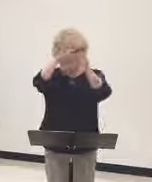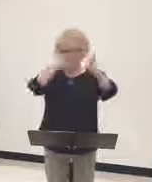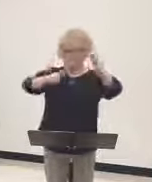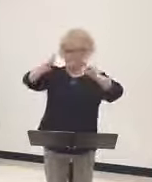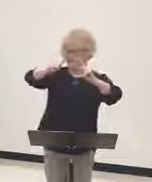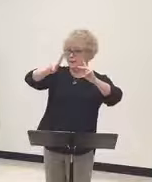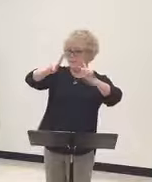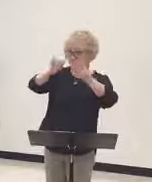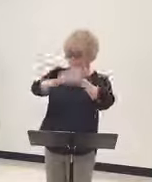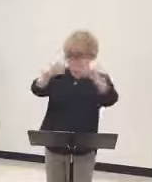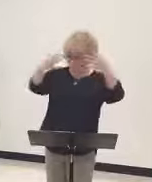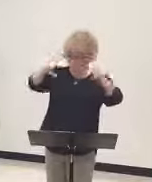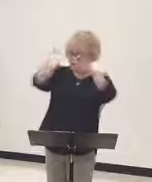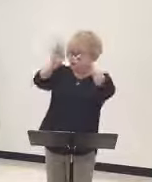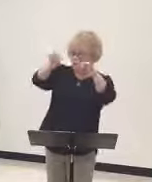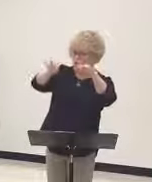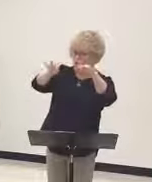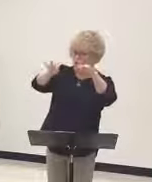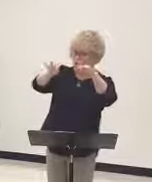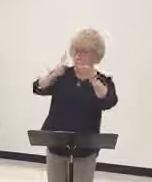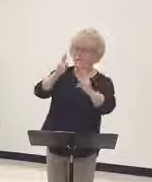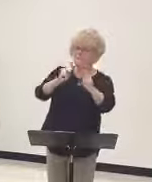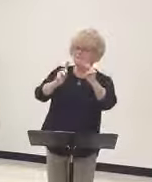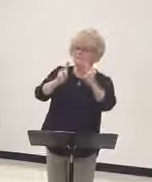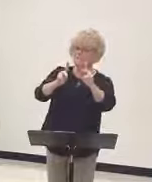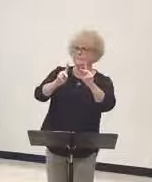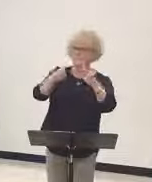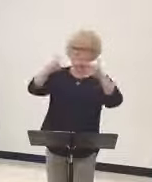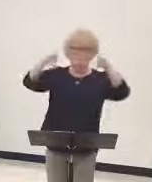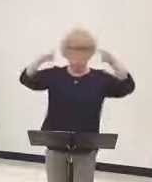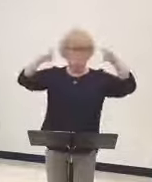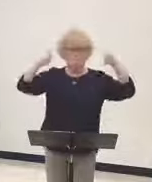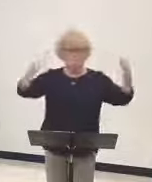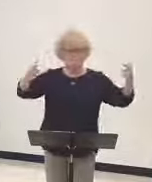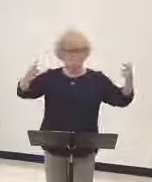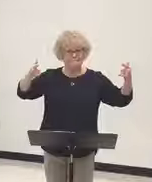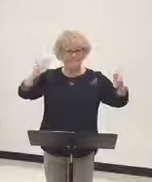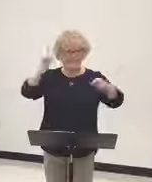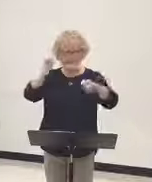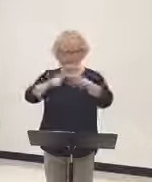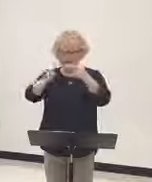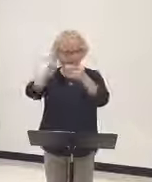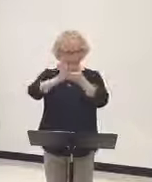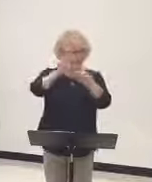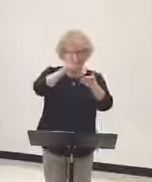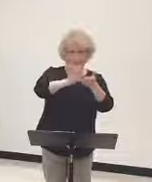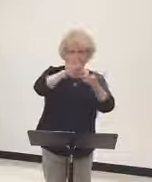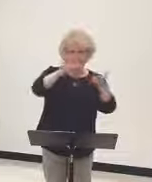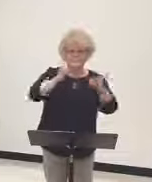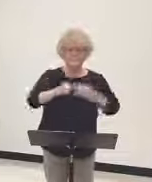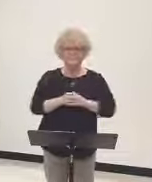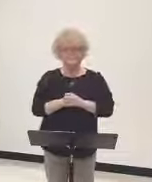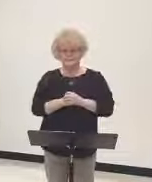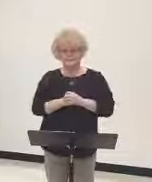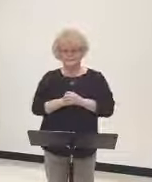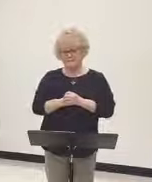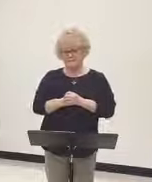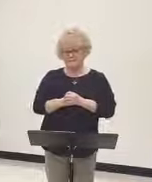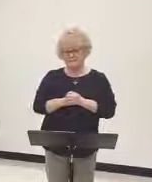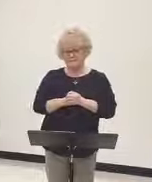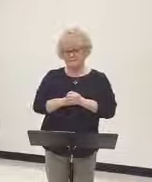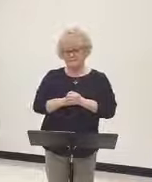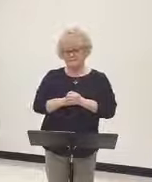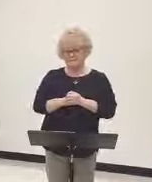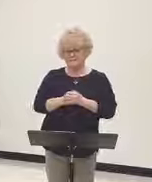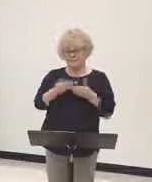people whom you have chosen, a people so vast that it cannot be numbered or counted.